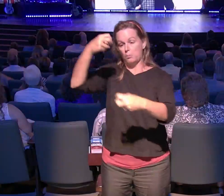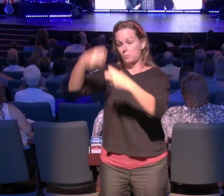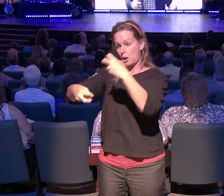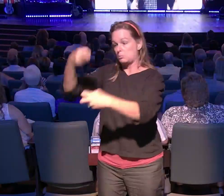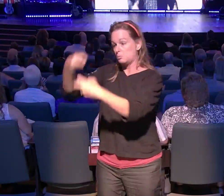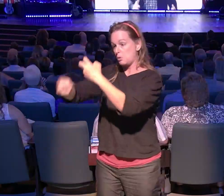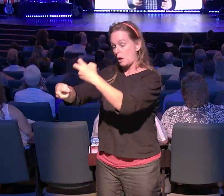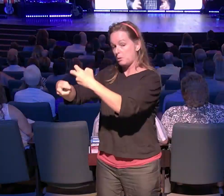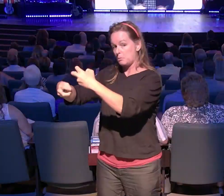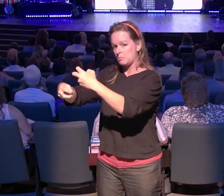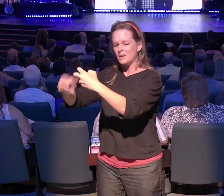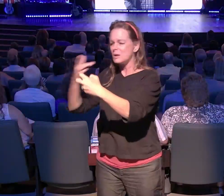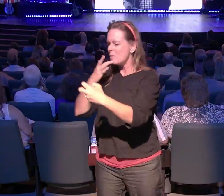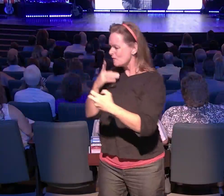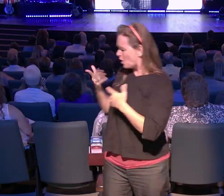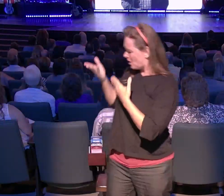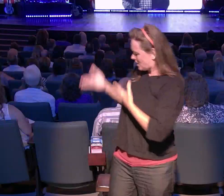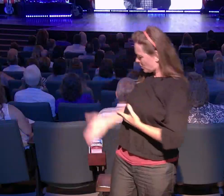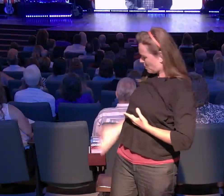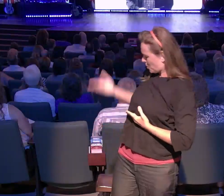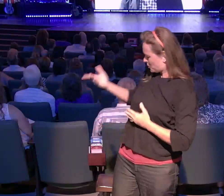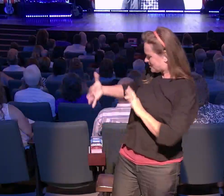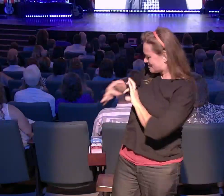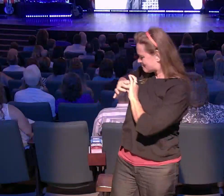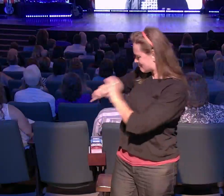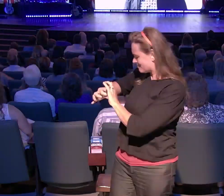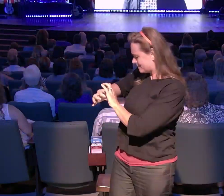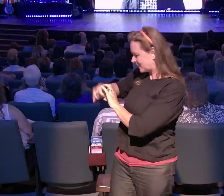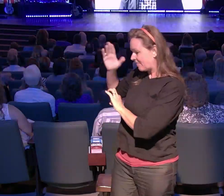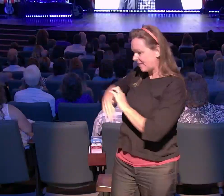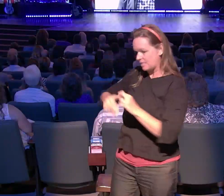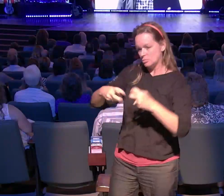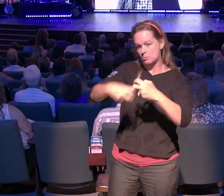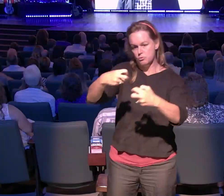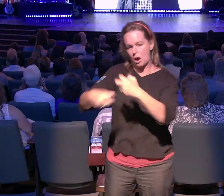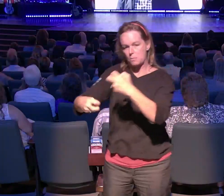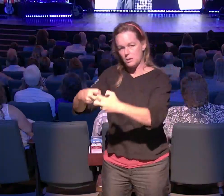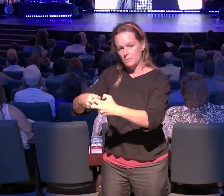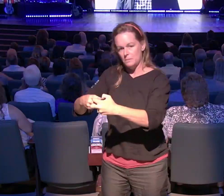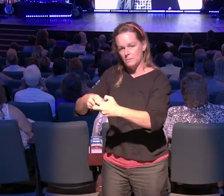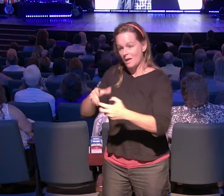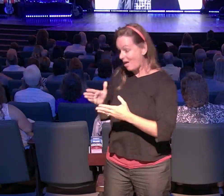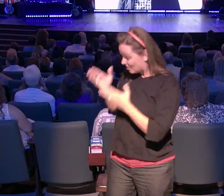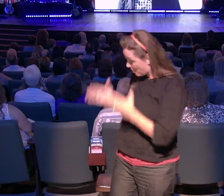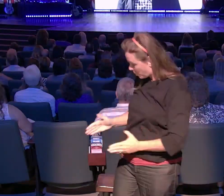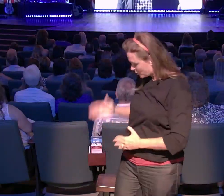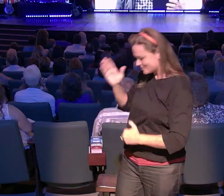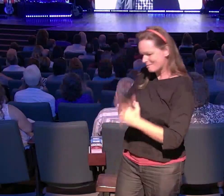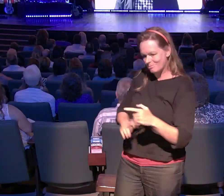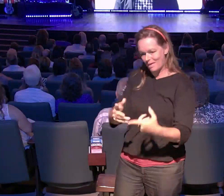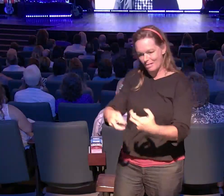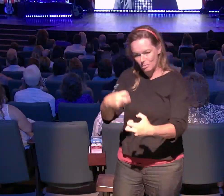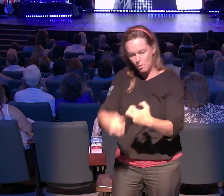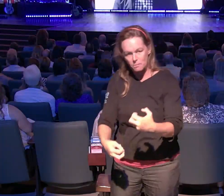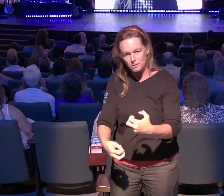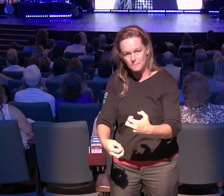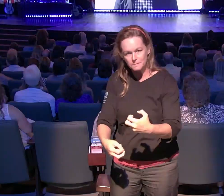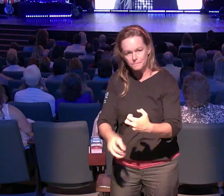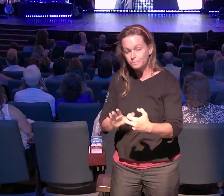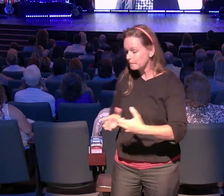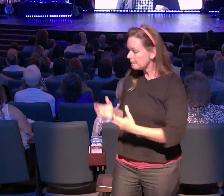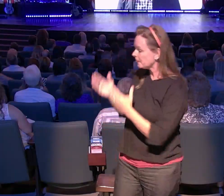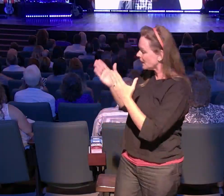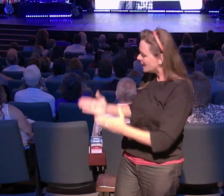issues. Let's be a people focused on the relationship. So while we may not agree on every issue, we can still remember that we are on the same